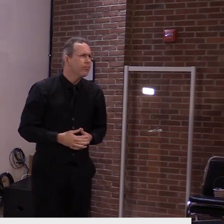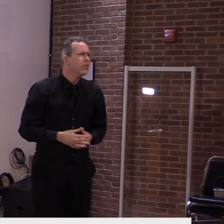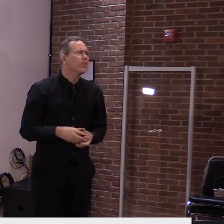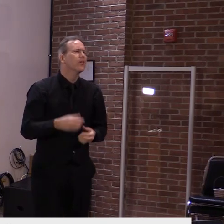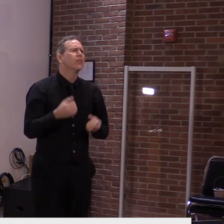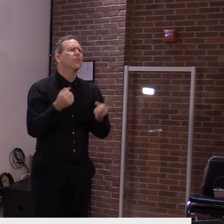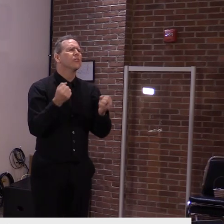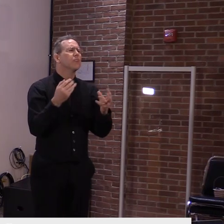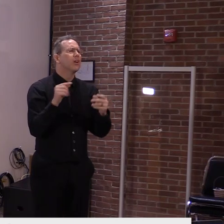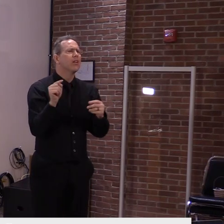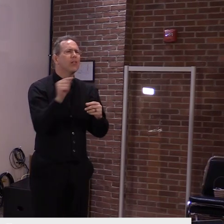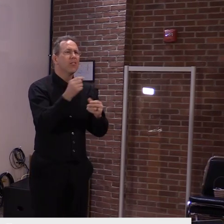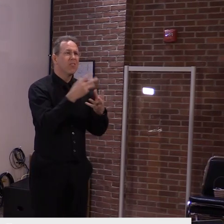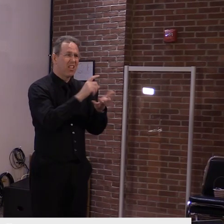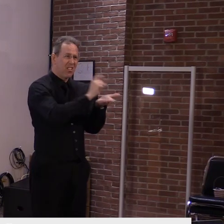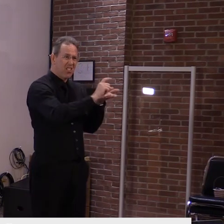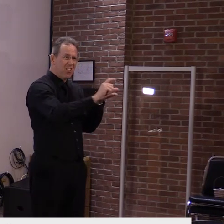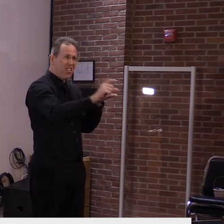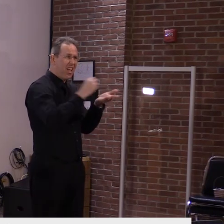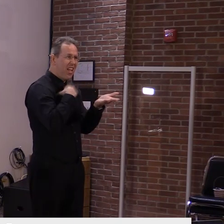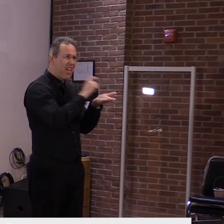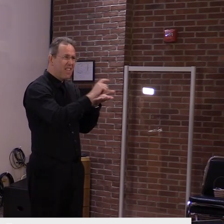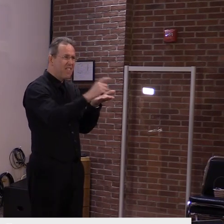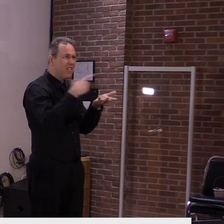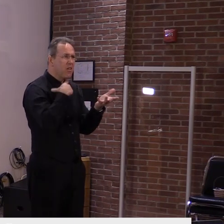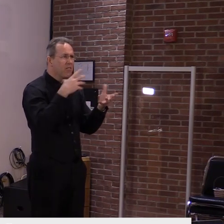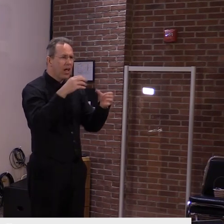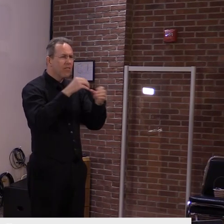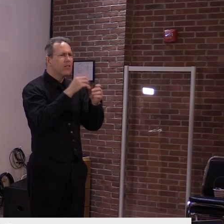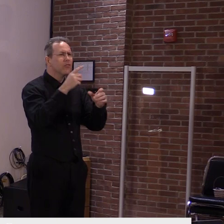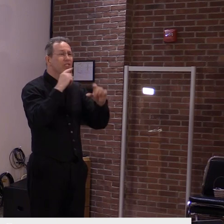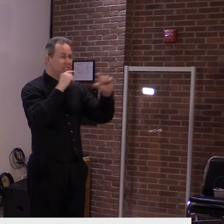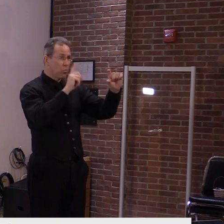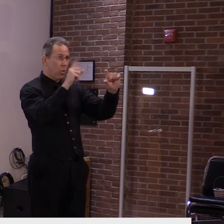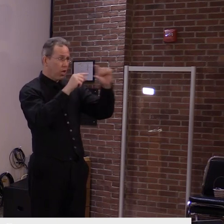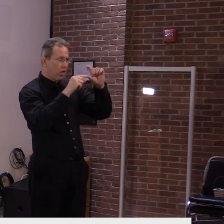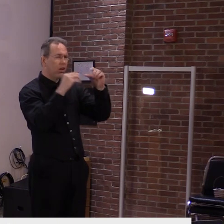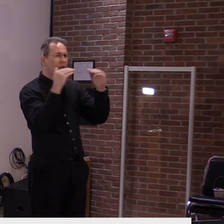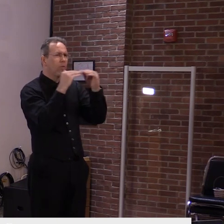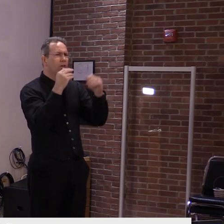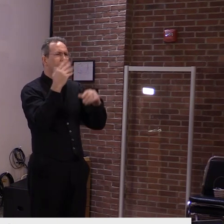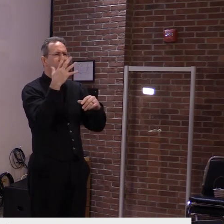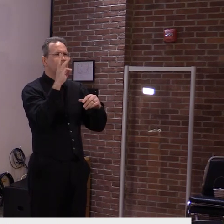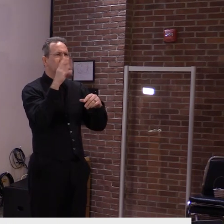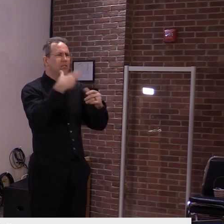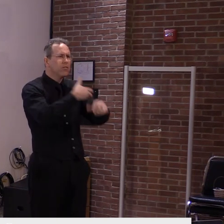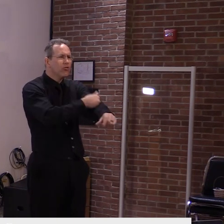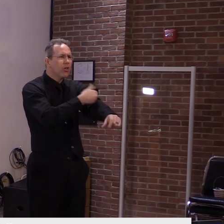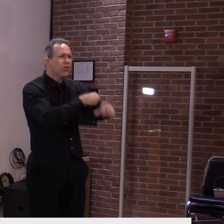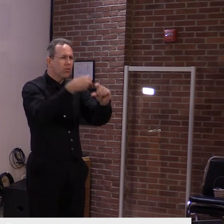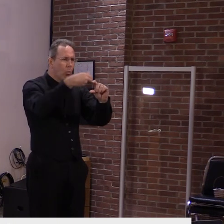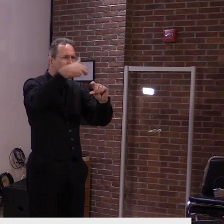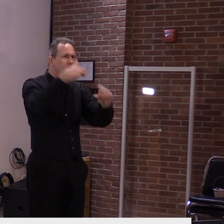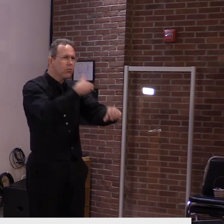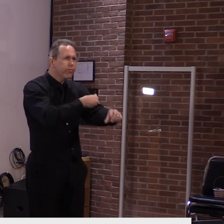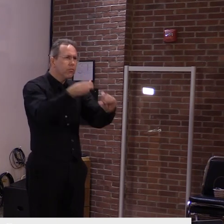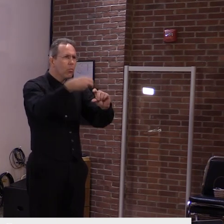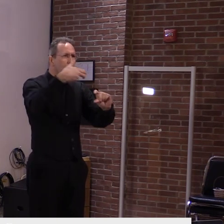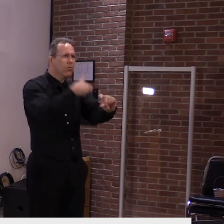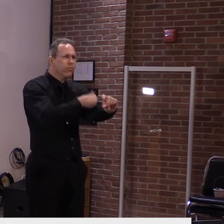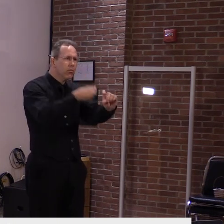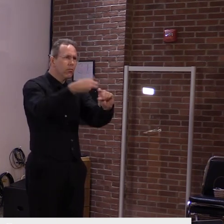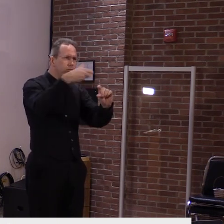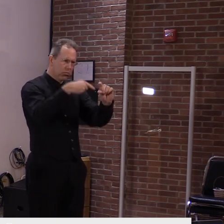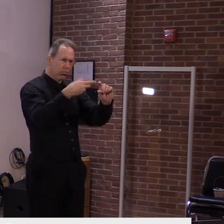vials, and a few were dropped. This is going to happen, by the way, in a very sort